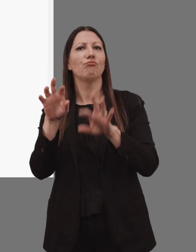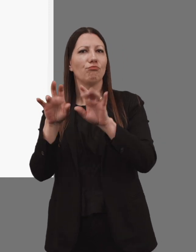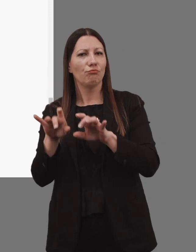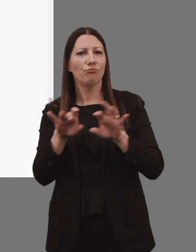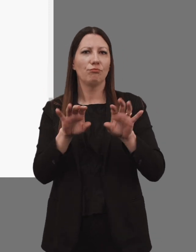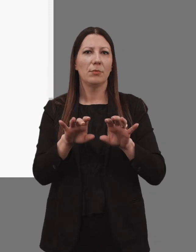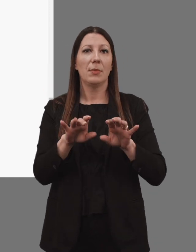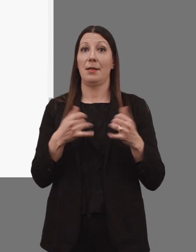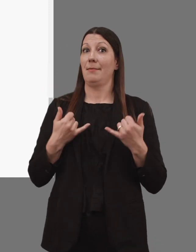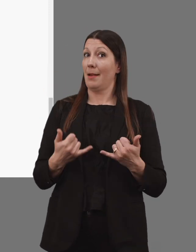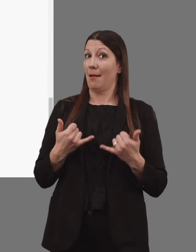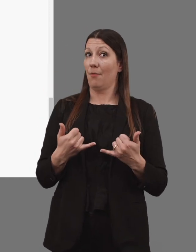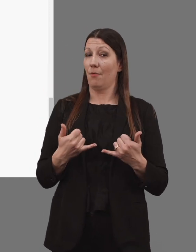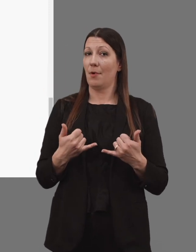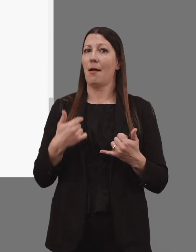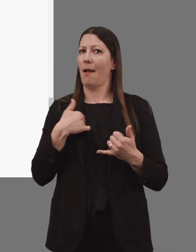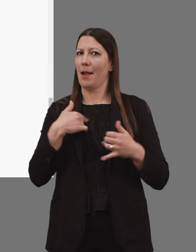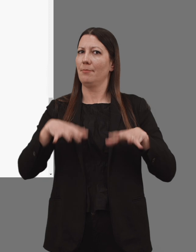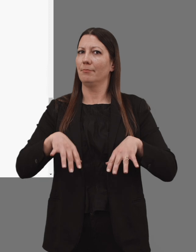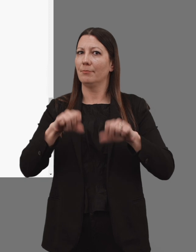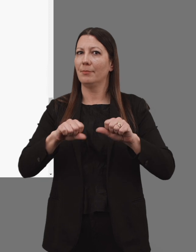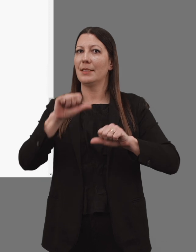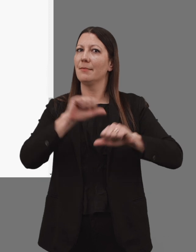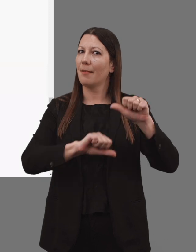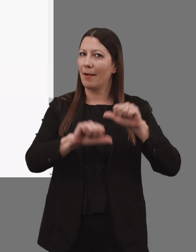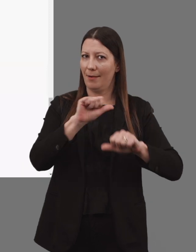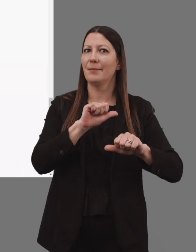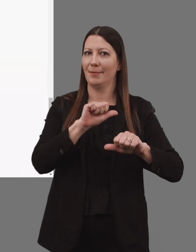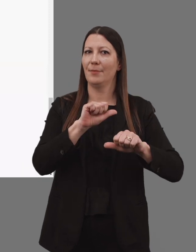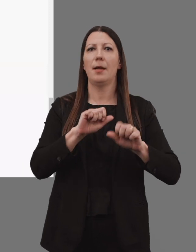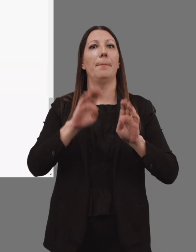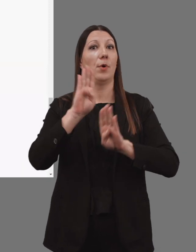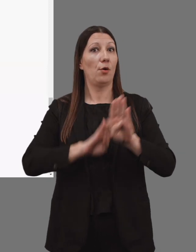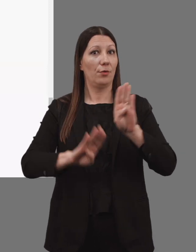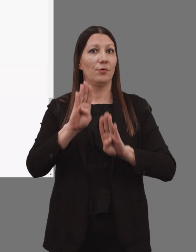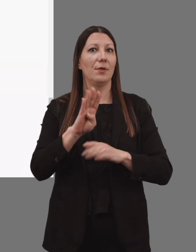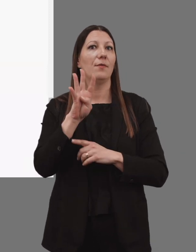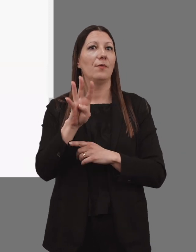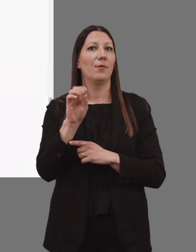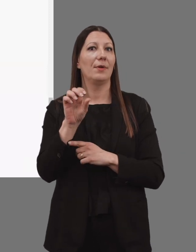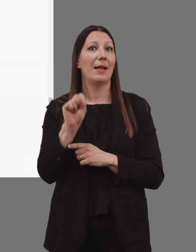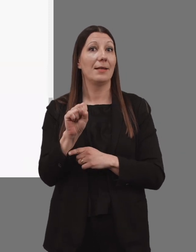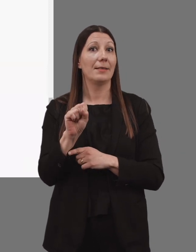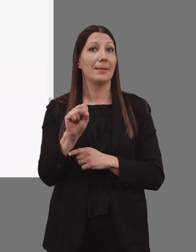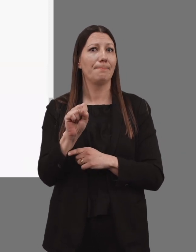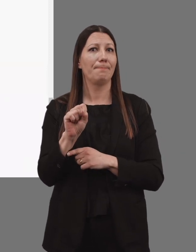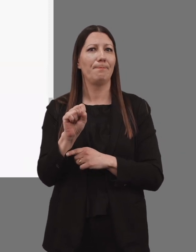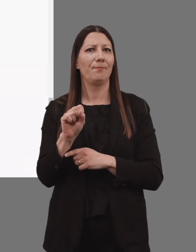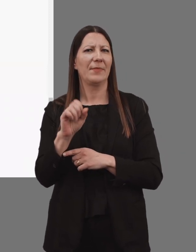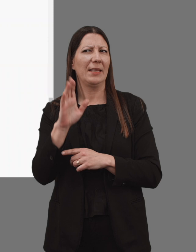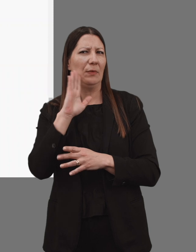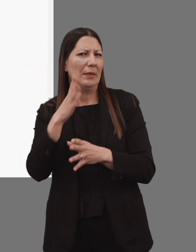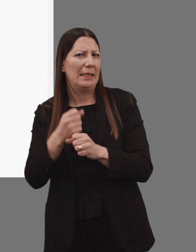are currently taking a science course, Biology 40S. Not sure exactly what